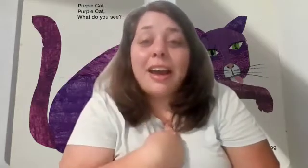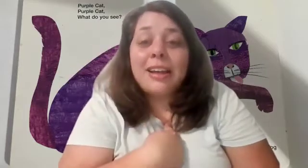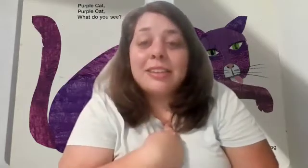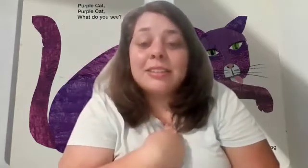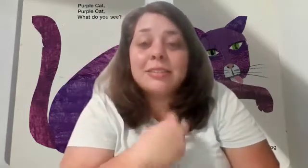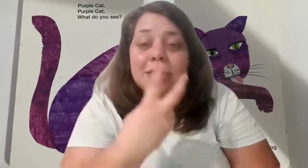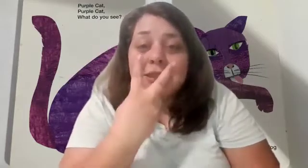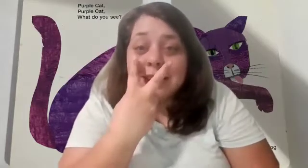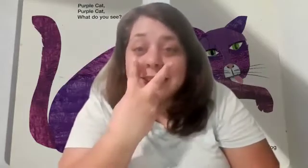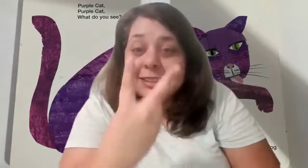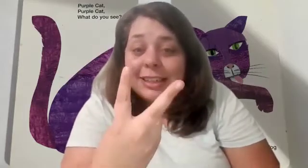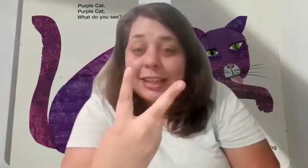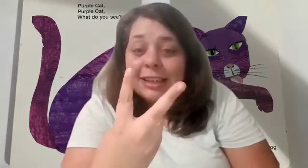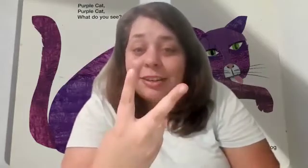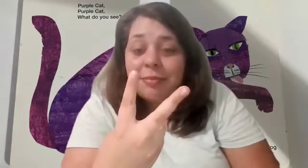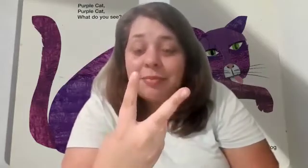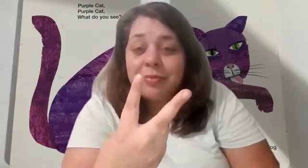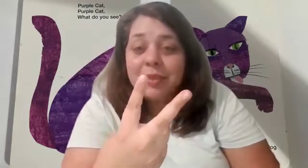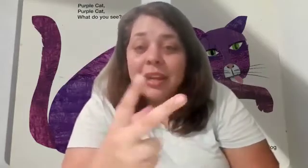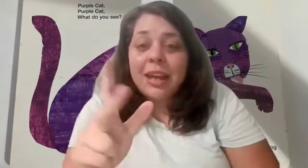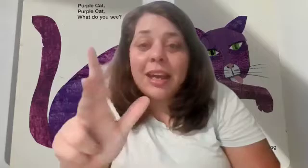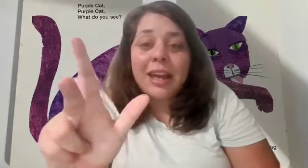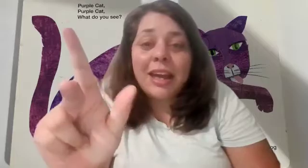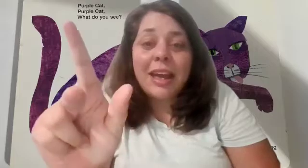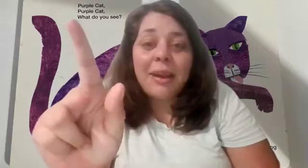I see a